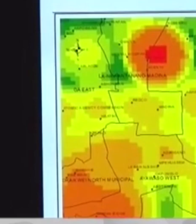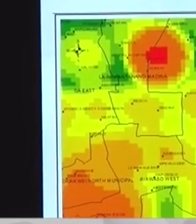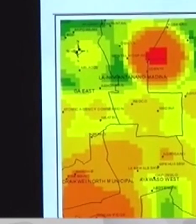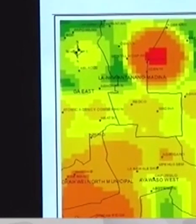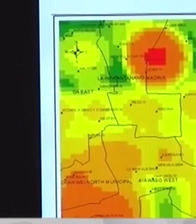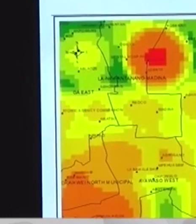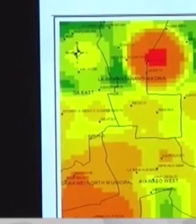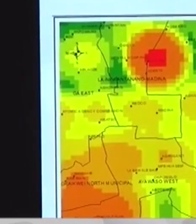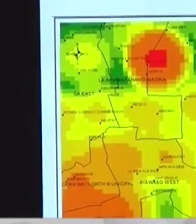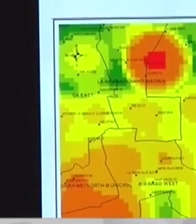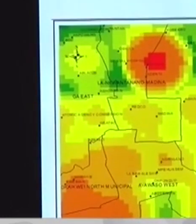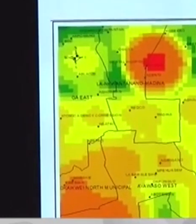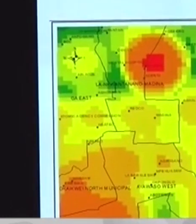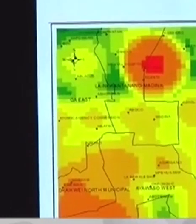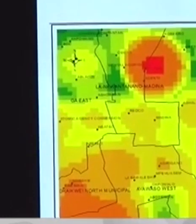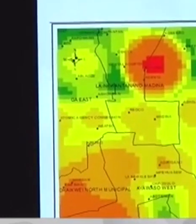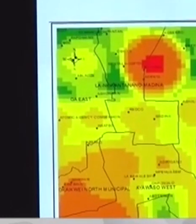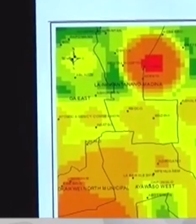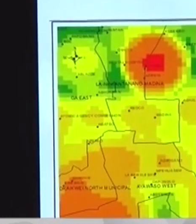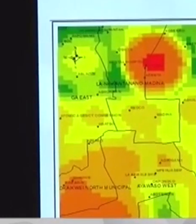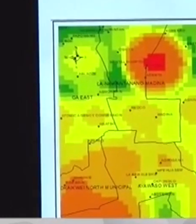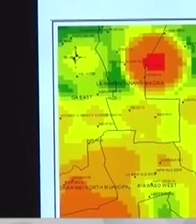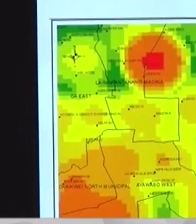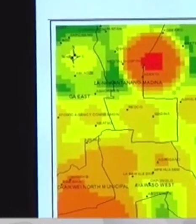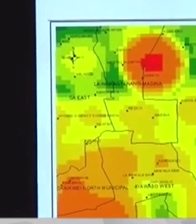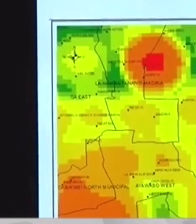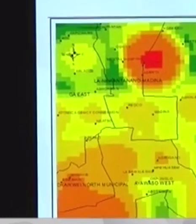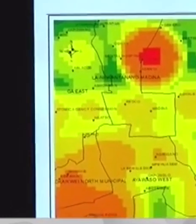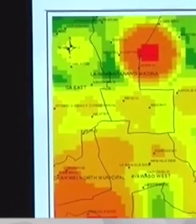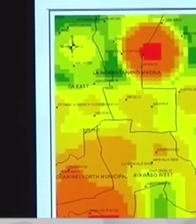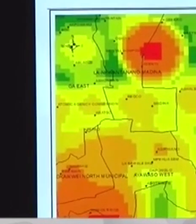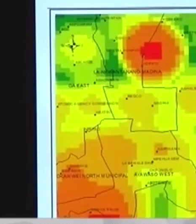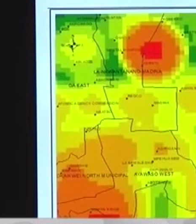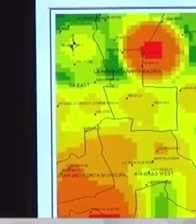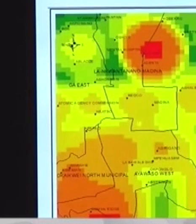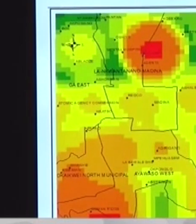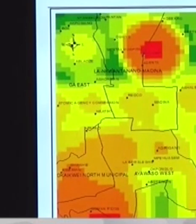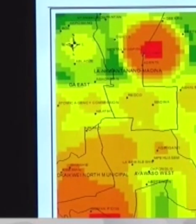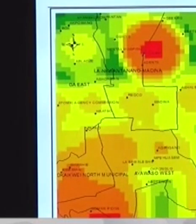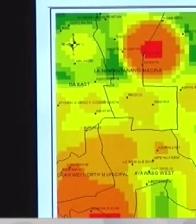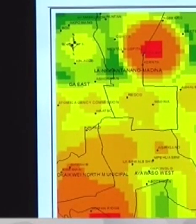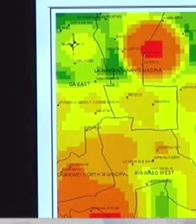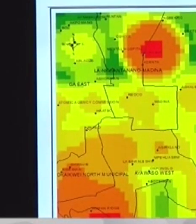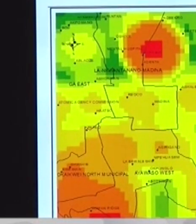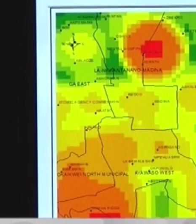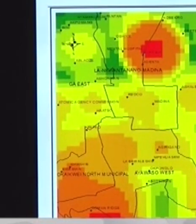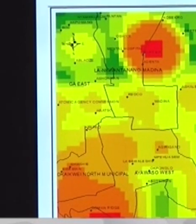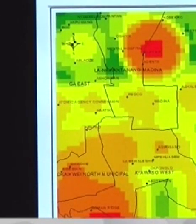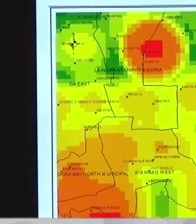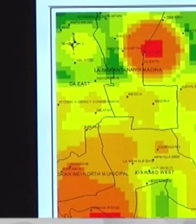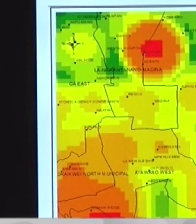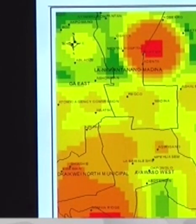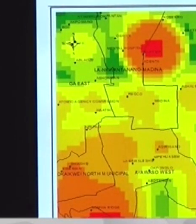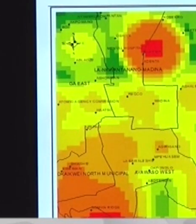about the metropolis where we have Tema, Newtown area, Asama, and then Ashaman still remaining a